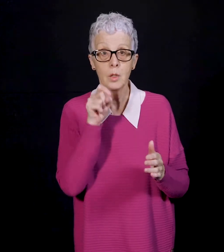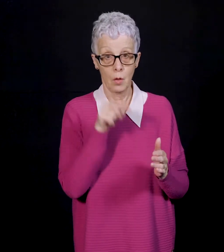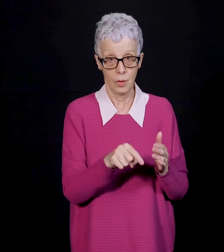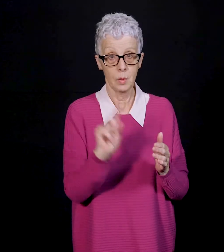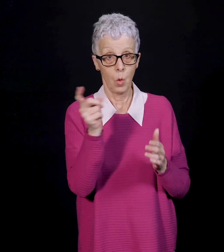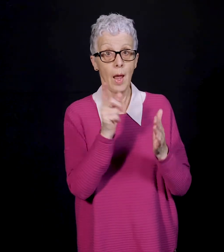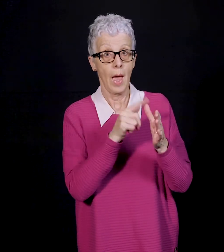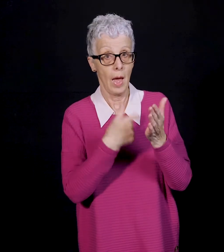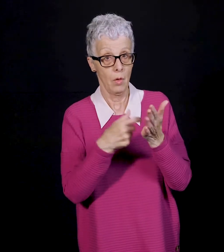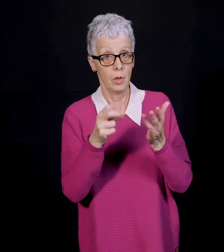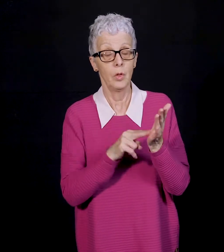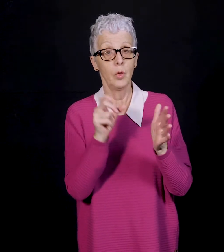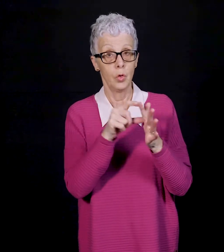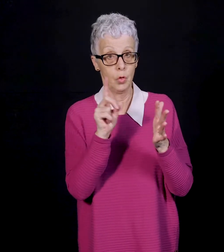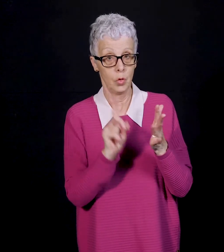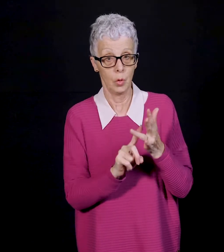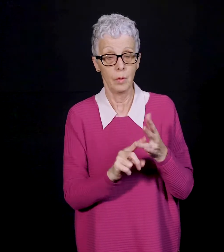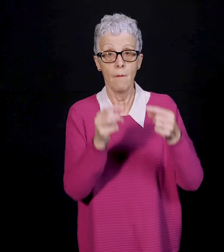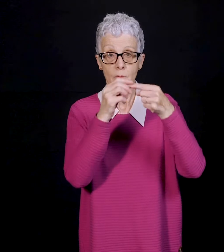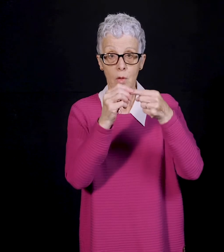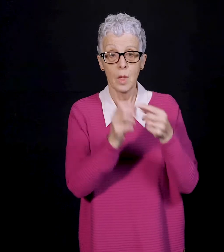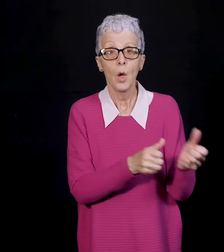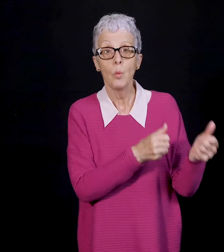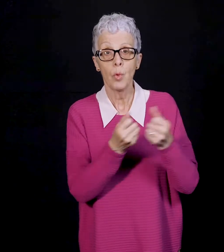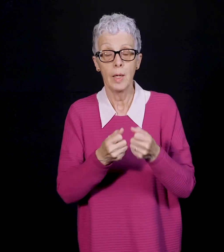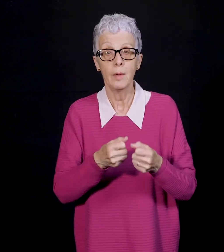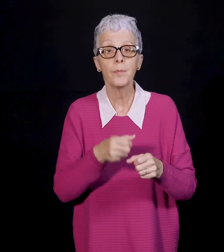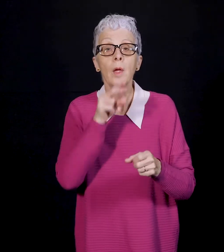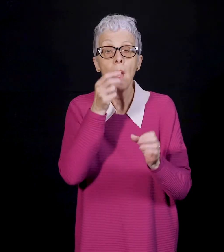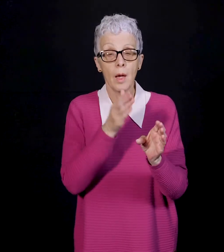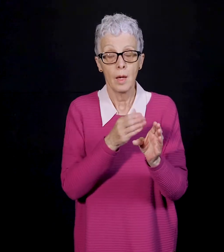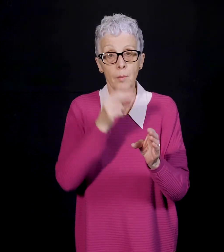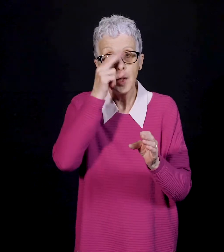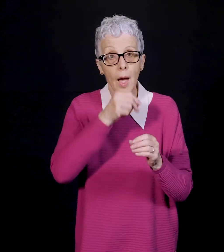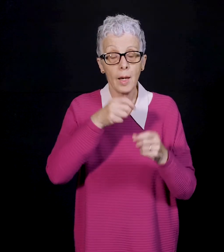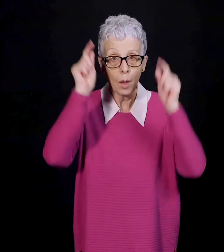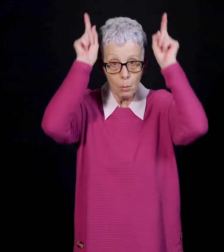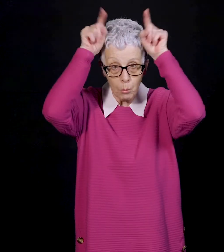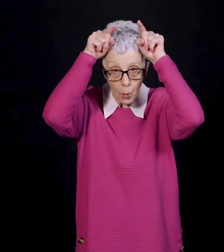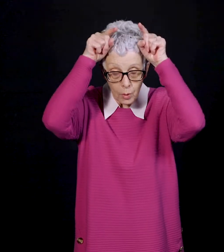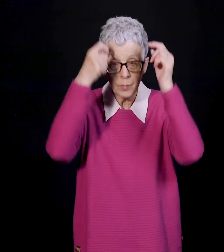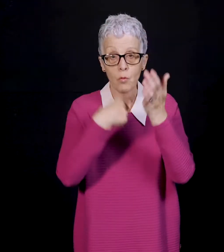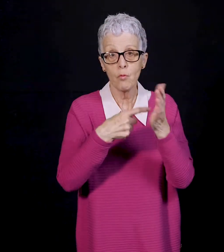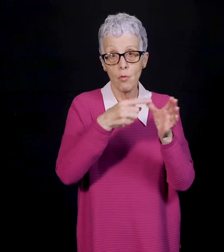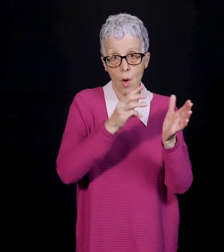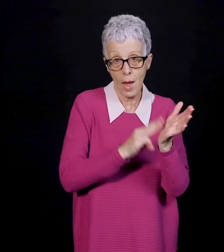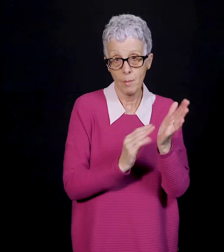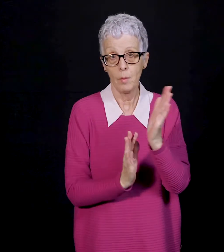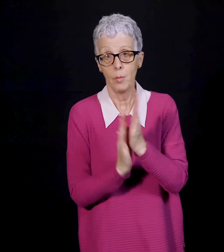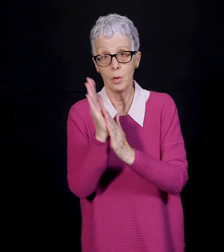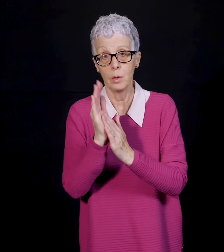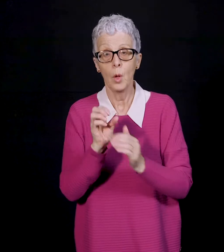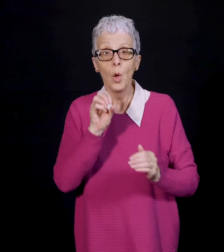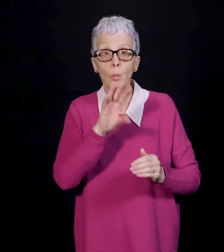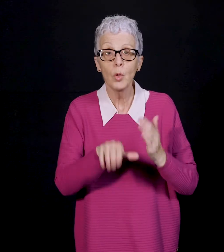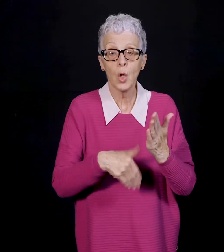is to enter the most holy place. He must first bring a young bull for a sin offering and a ram for a burnt offering. He is to put on the sacred linen